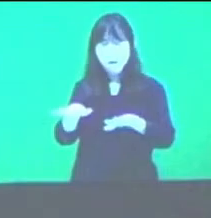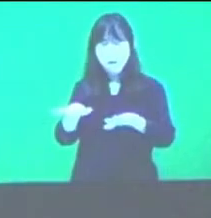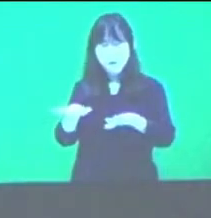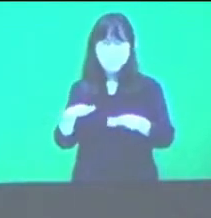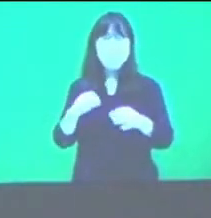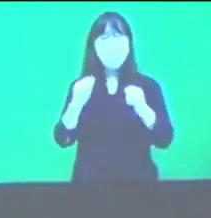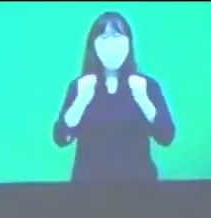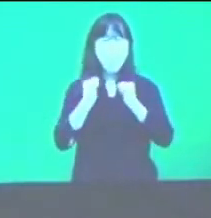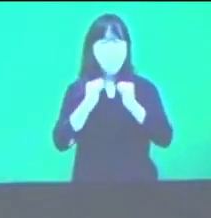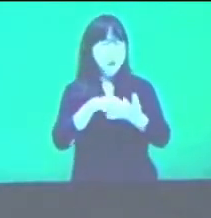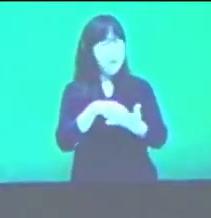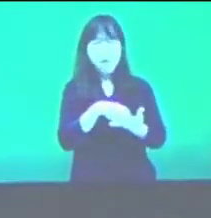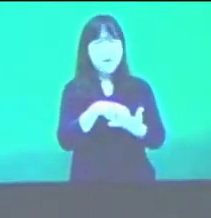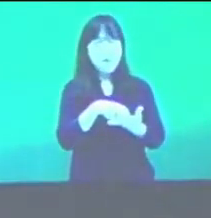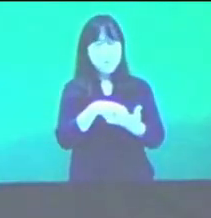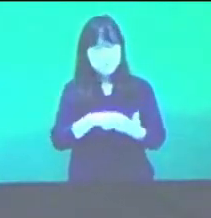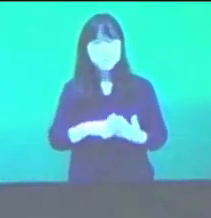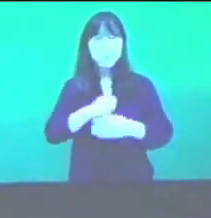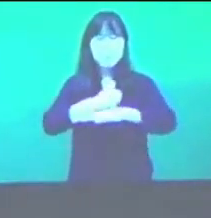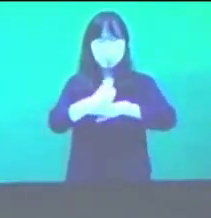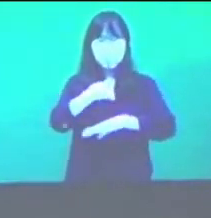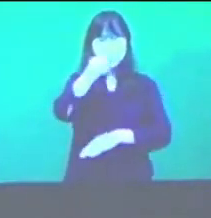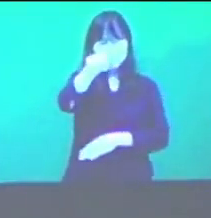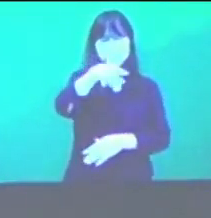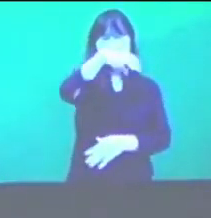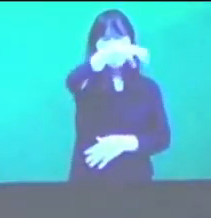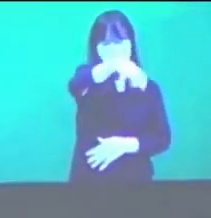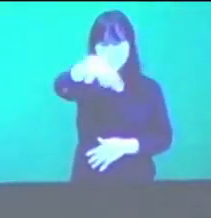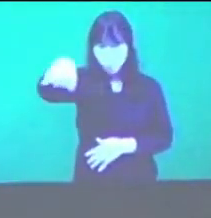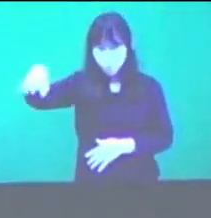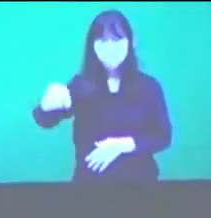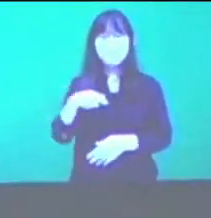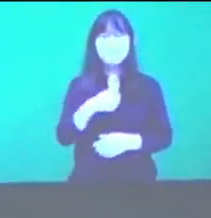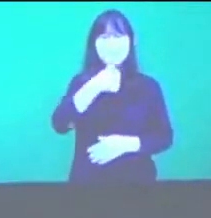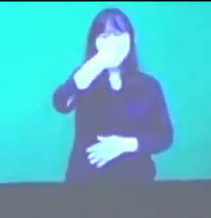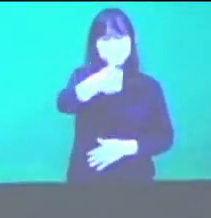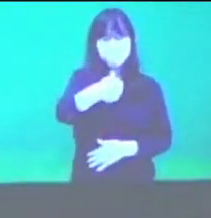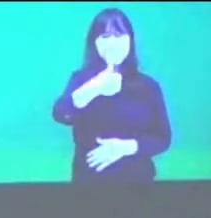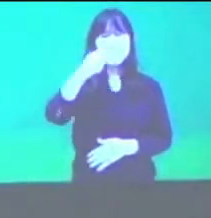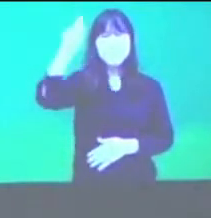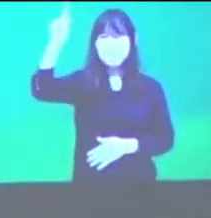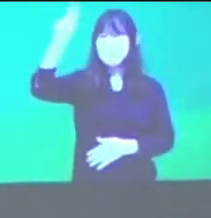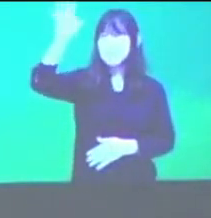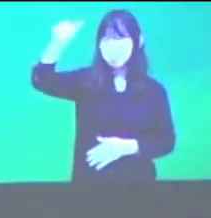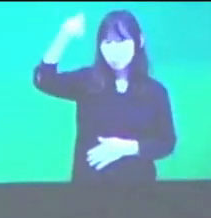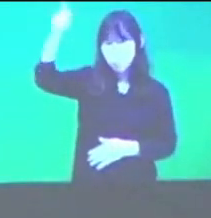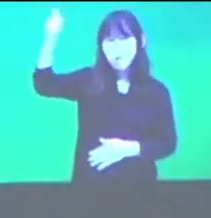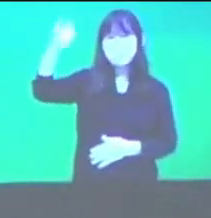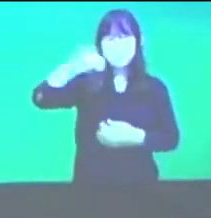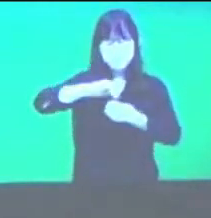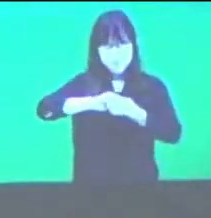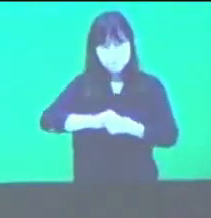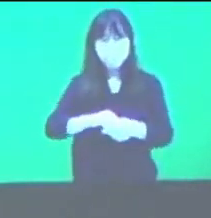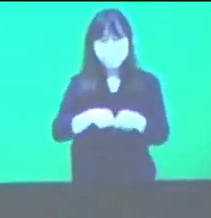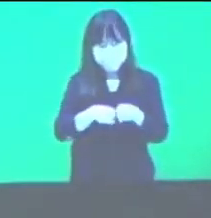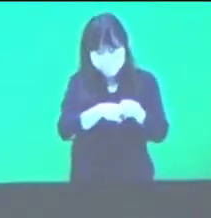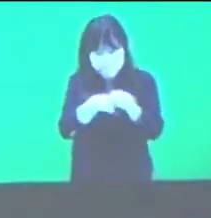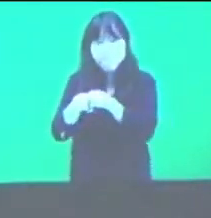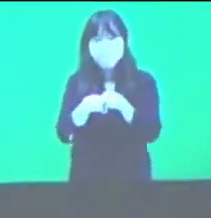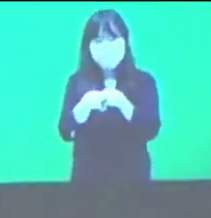I've told you, be strong, courageous, don't tremble, don't be afraid. Everywhere you go, Yahweh, your